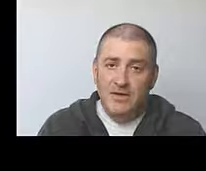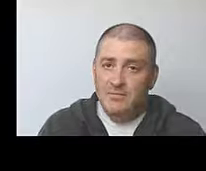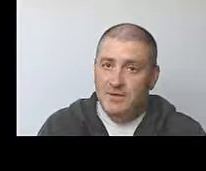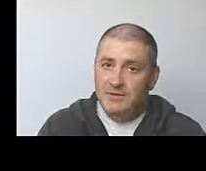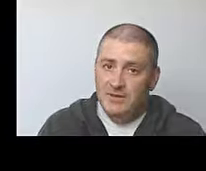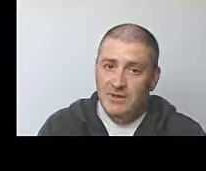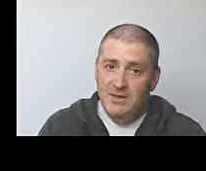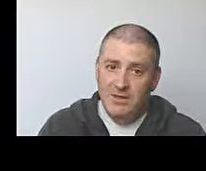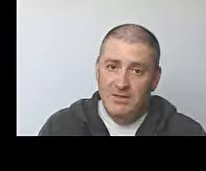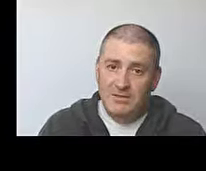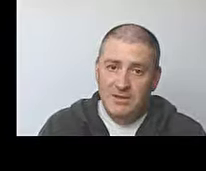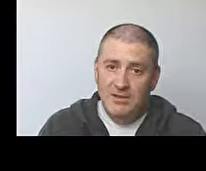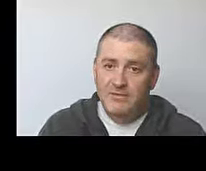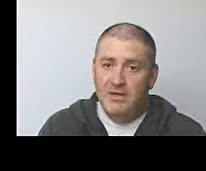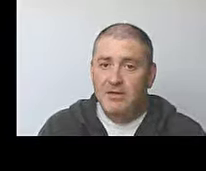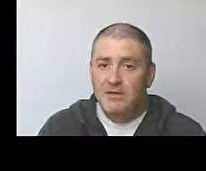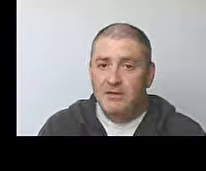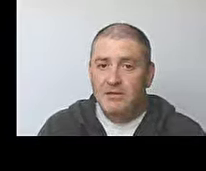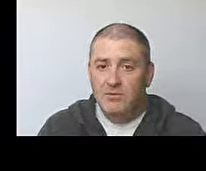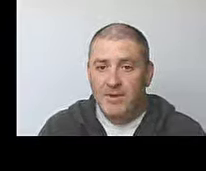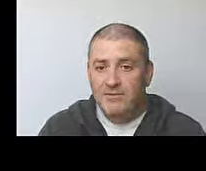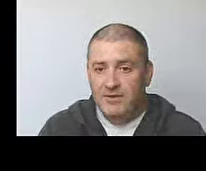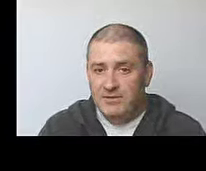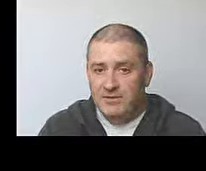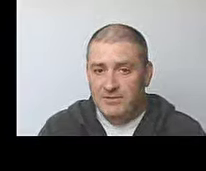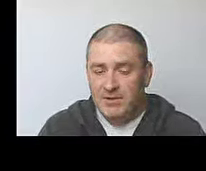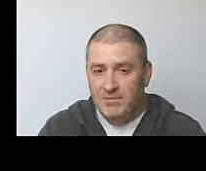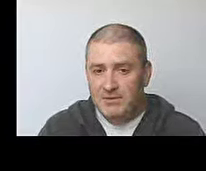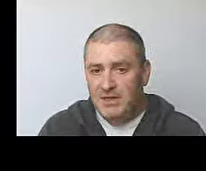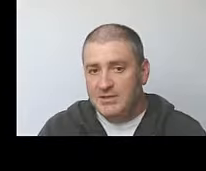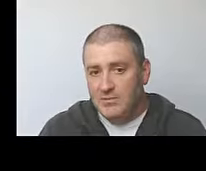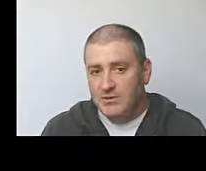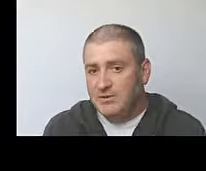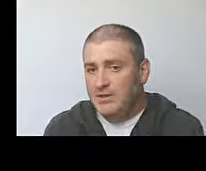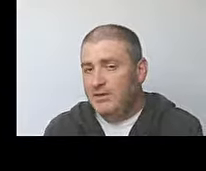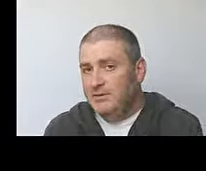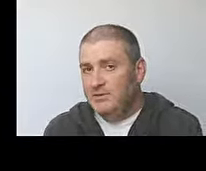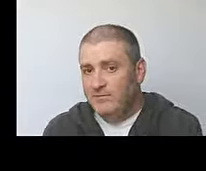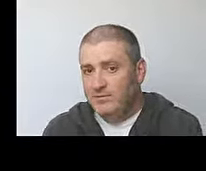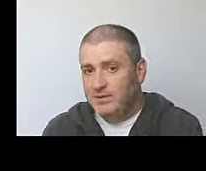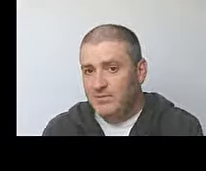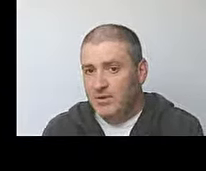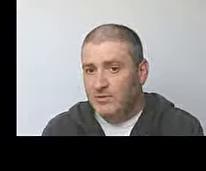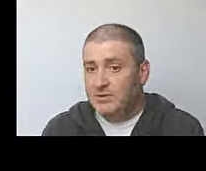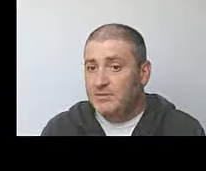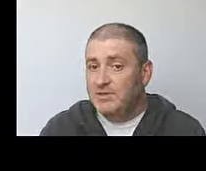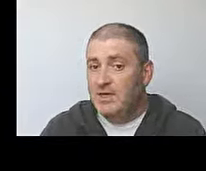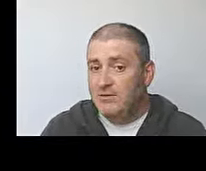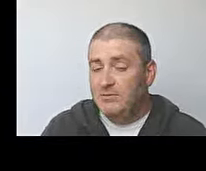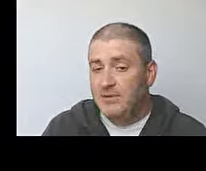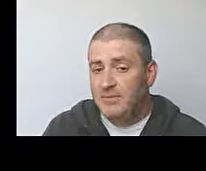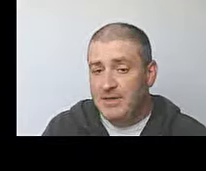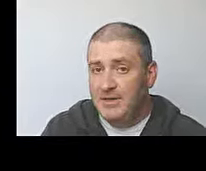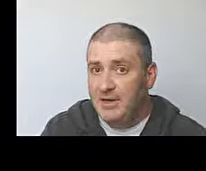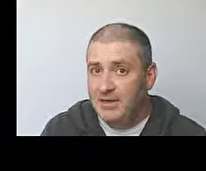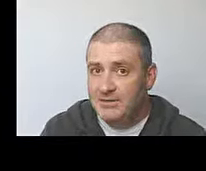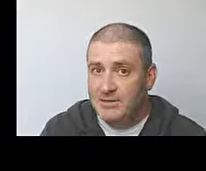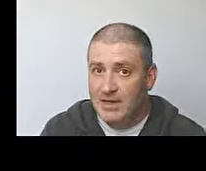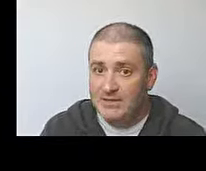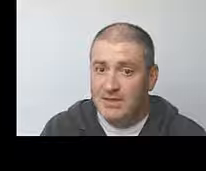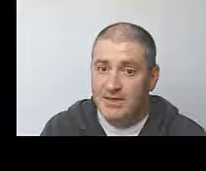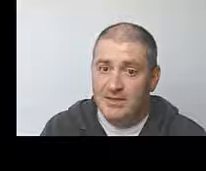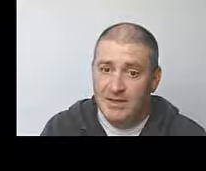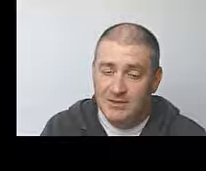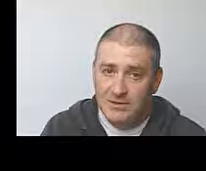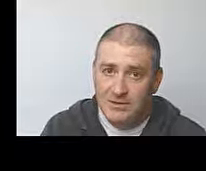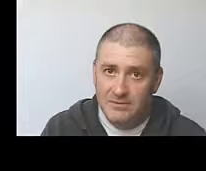The third person here is Olivia Romanovich. She actually wasn't hired into a full-time role. She was taken on by Manycats